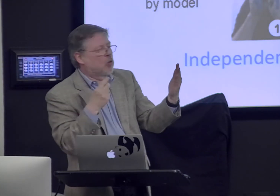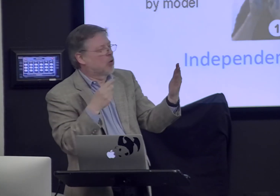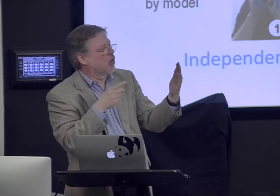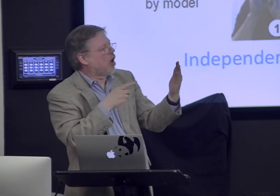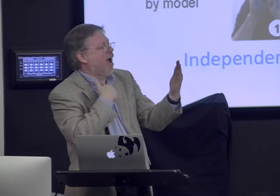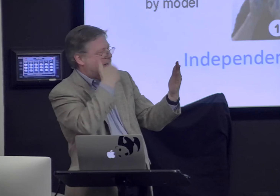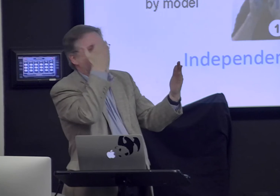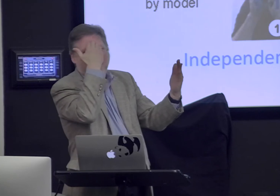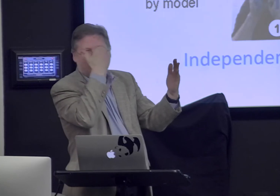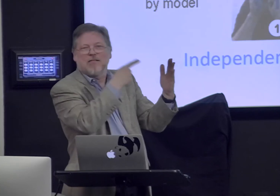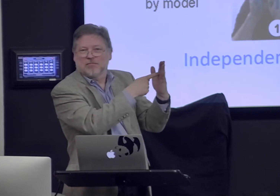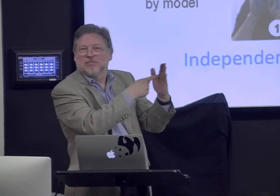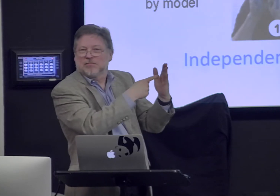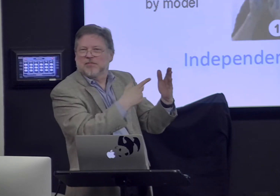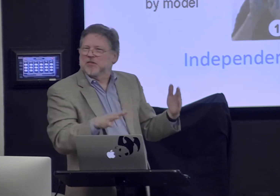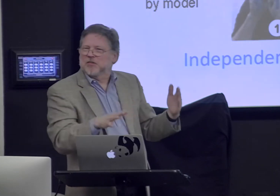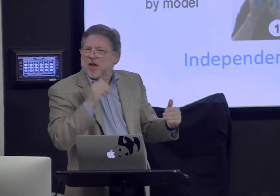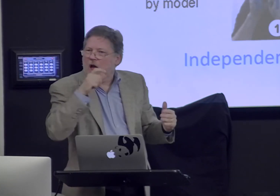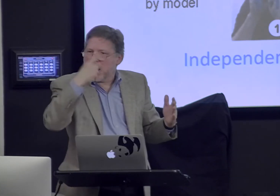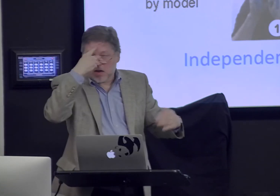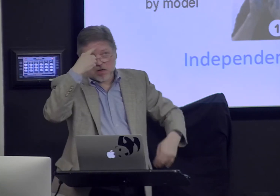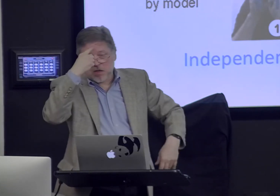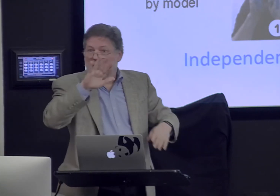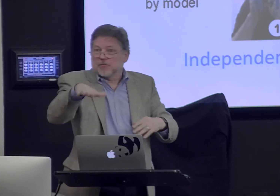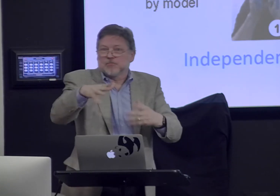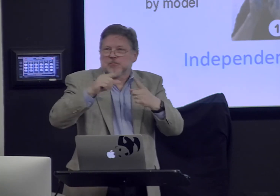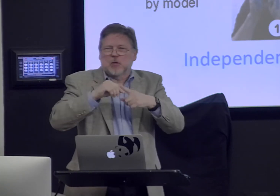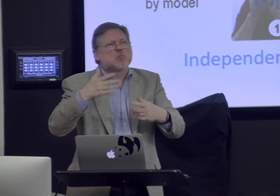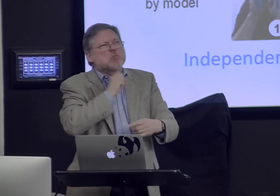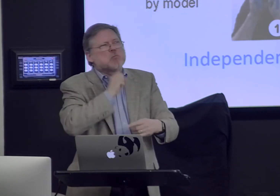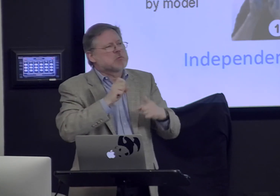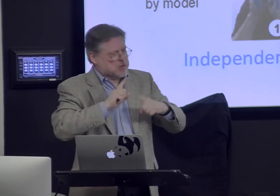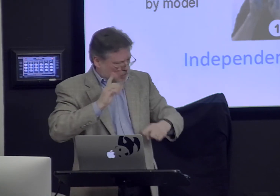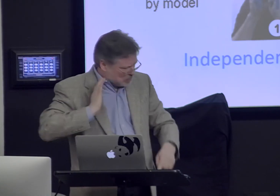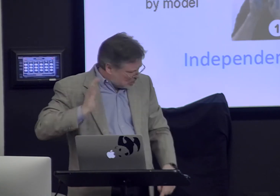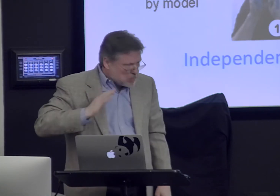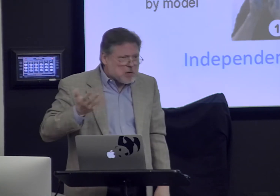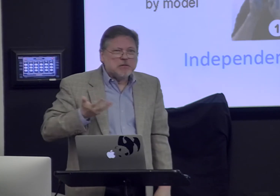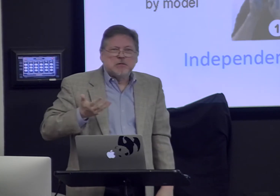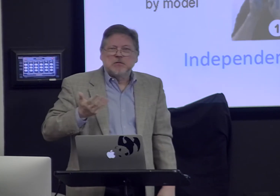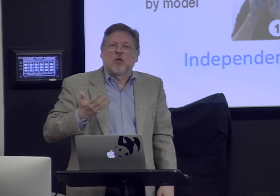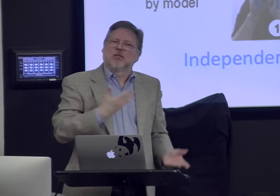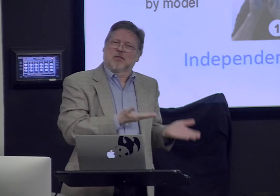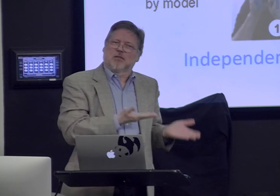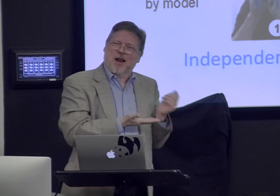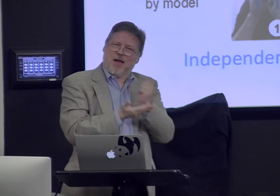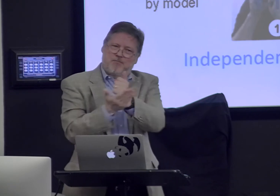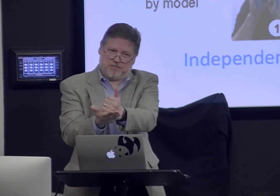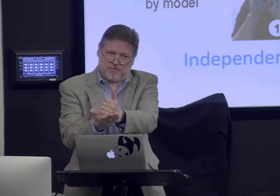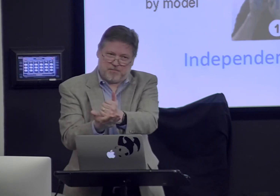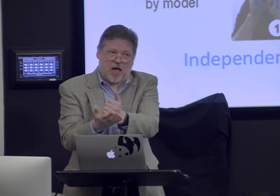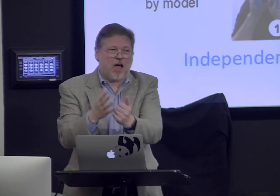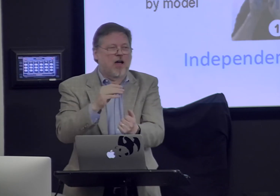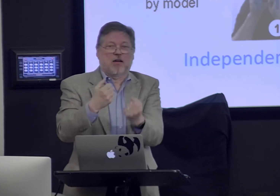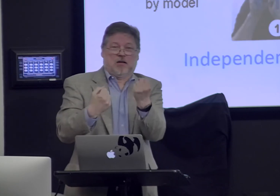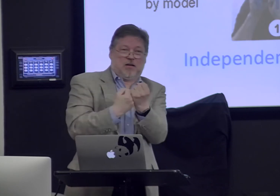in Long's publication. Now, that way people didn't have to think about other forms